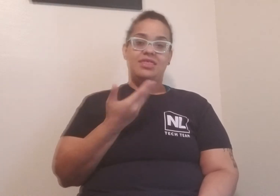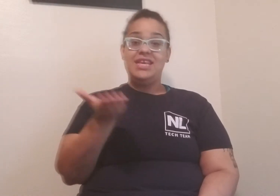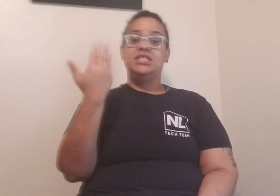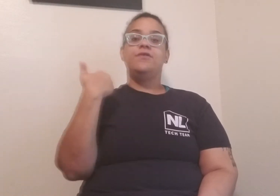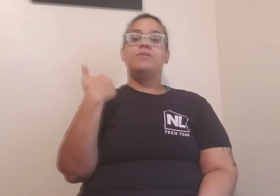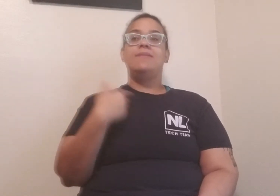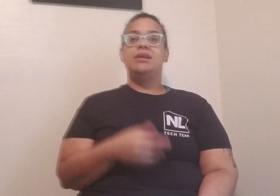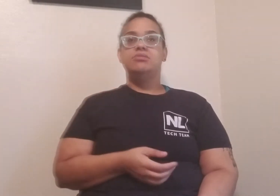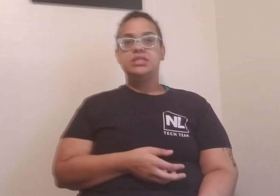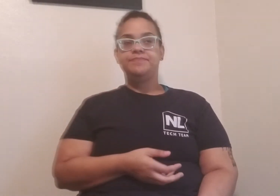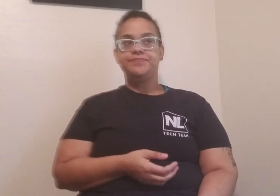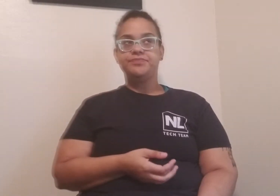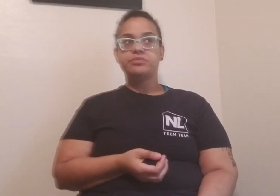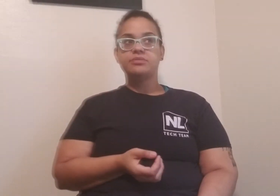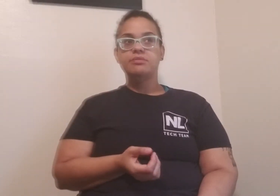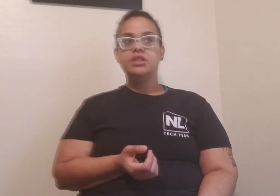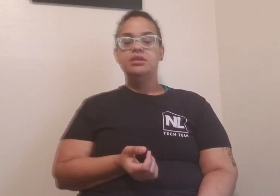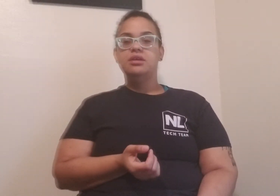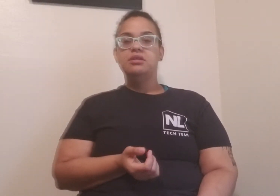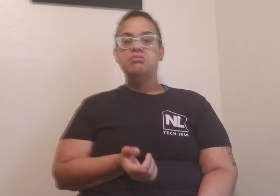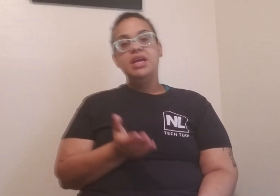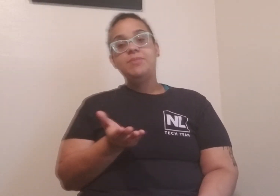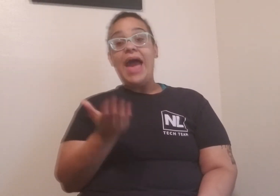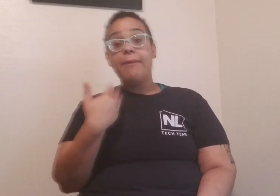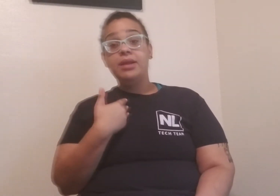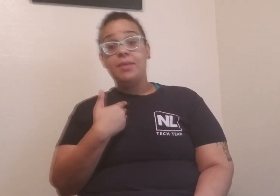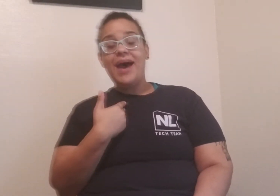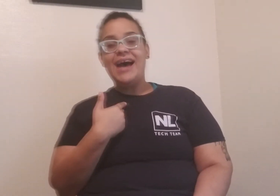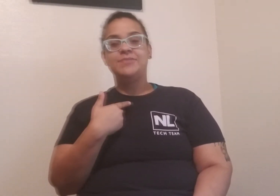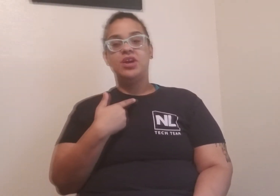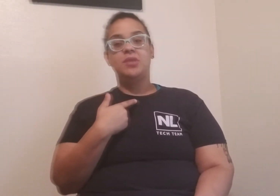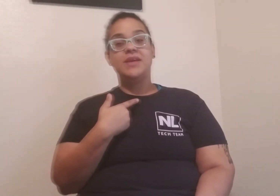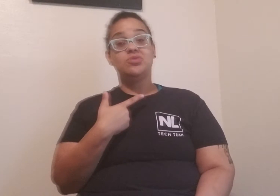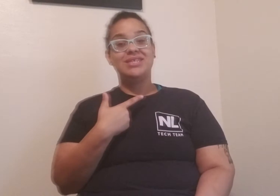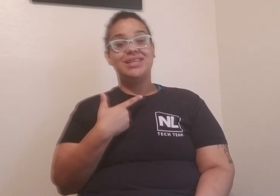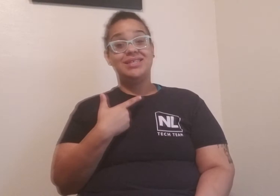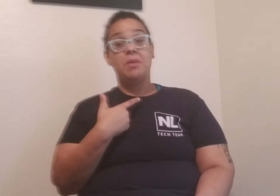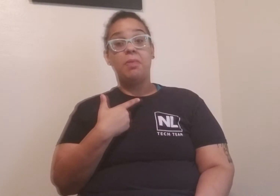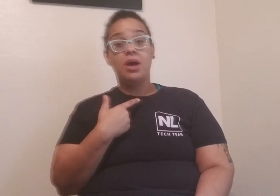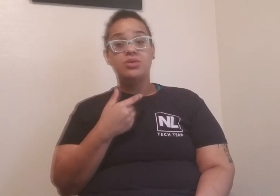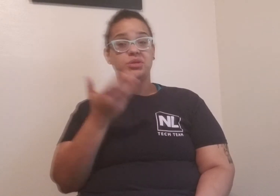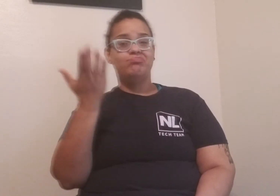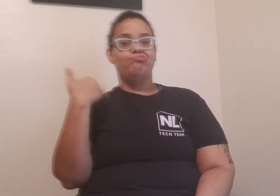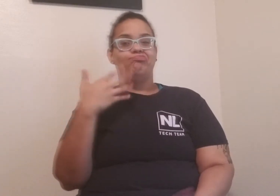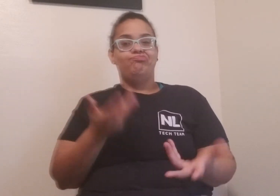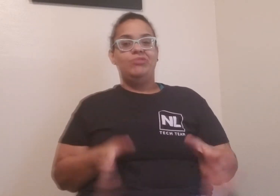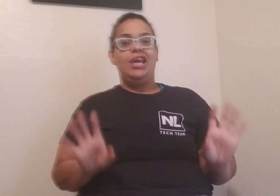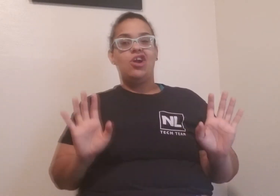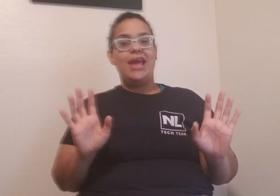this for me means it happened in the past, but it could be as recent as a month ago. So it already